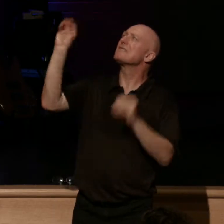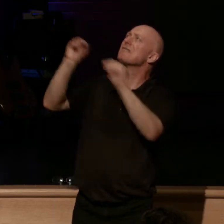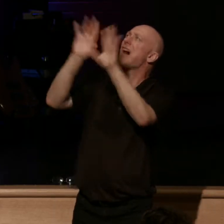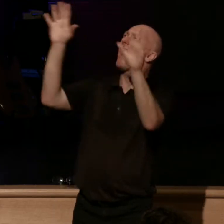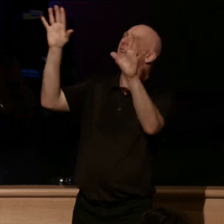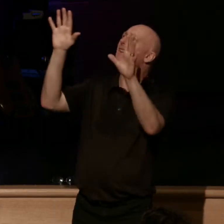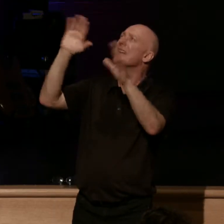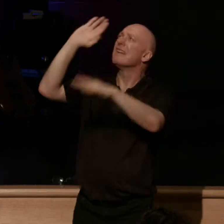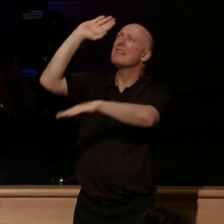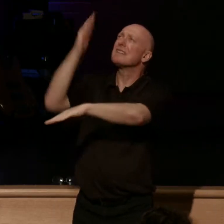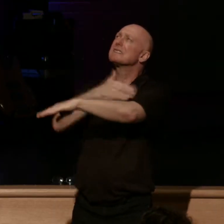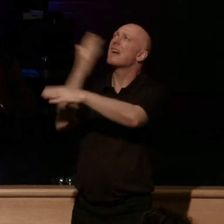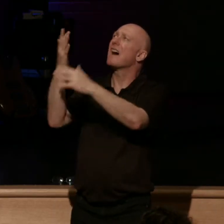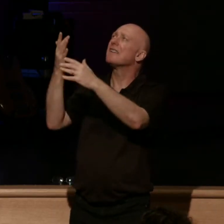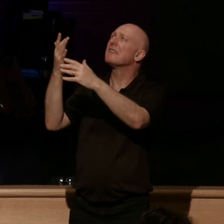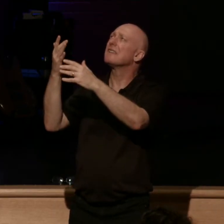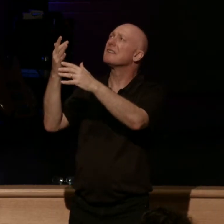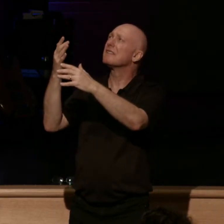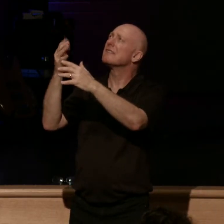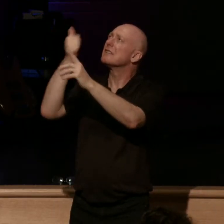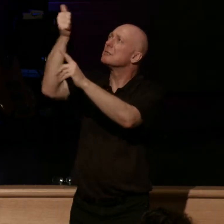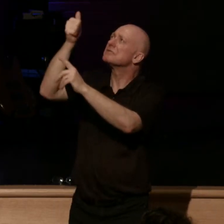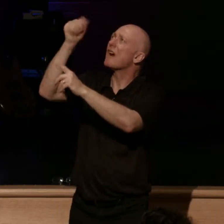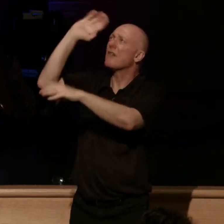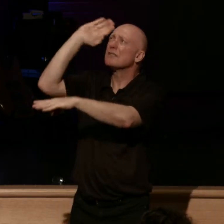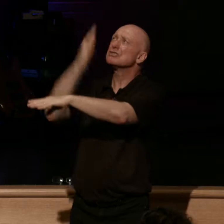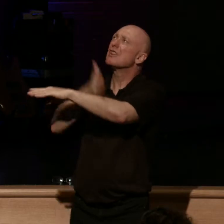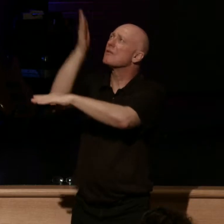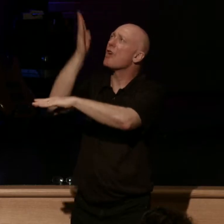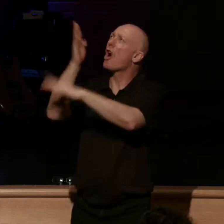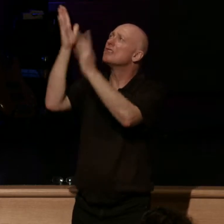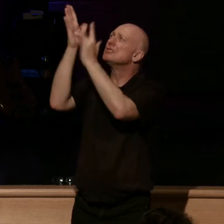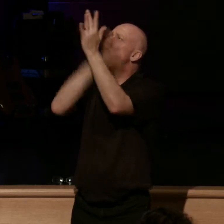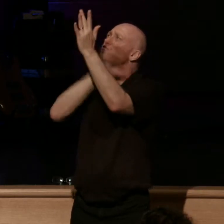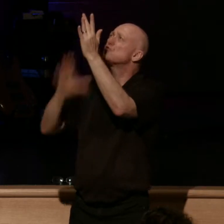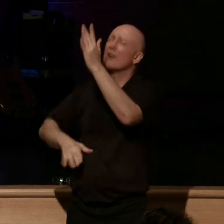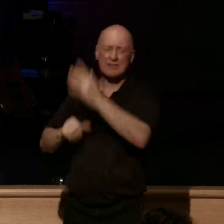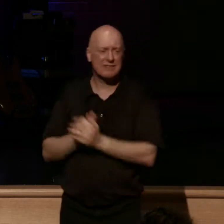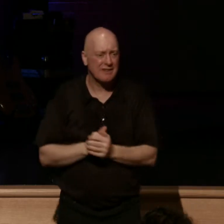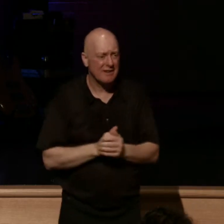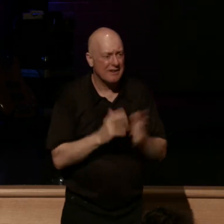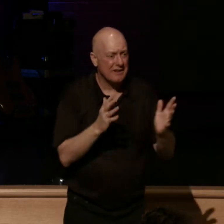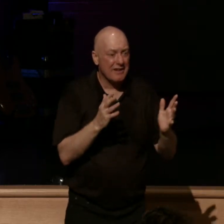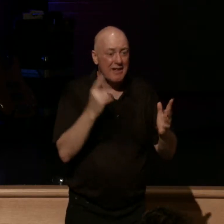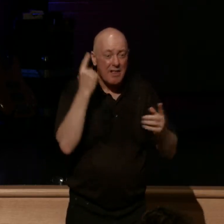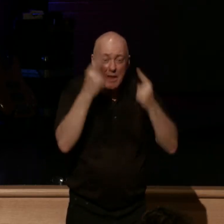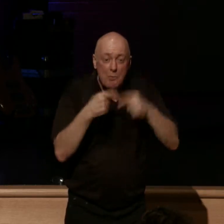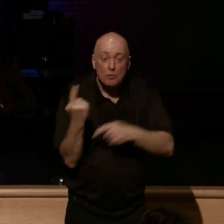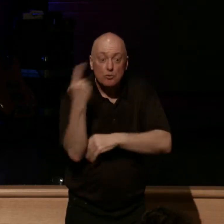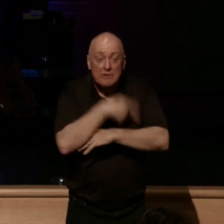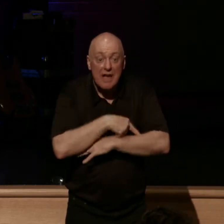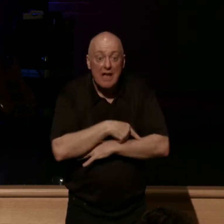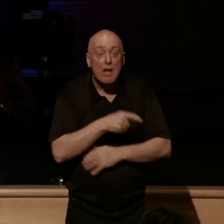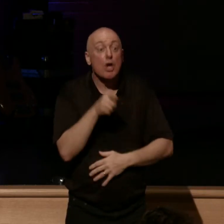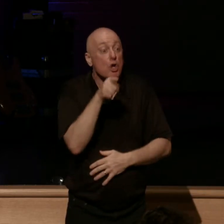that is felt by the Son of God, Jesus Christ. And consider today, but for you